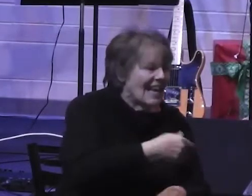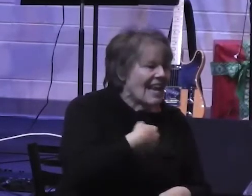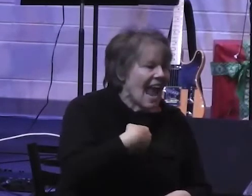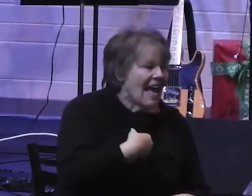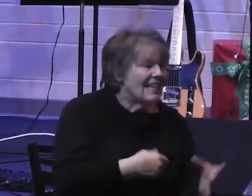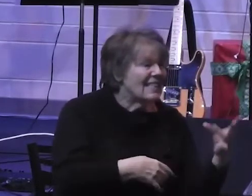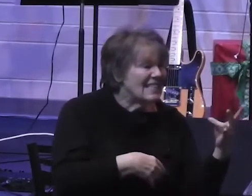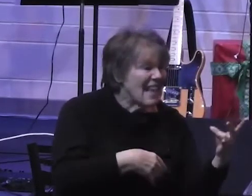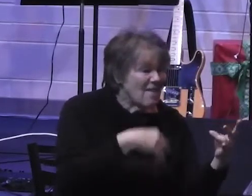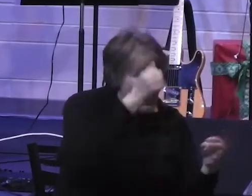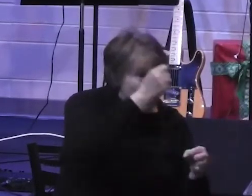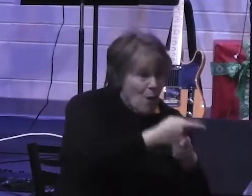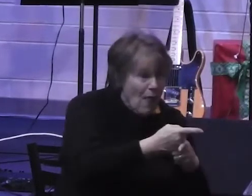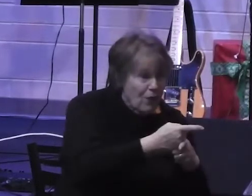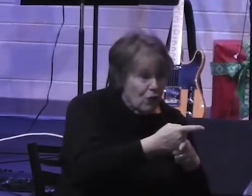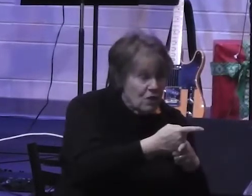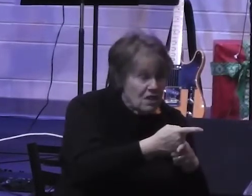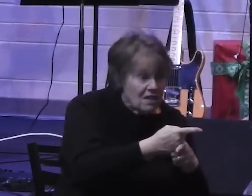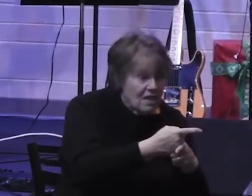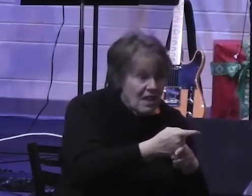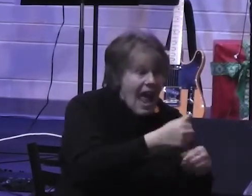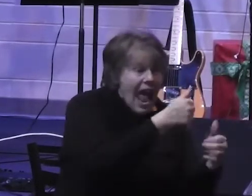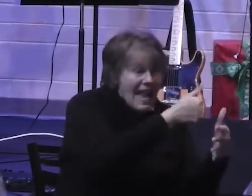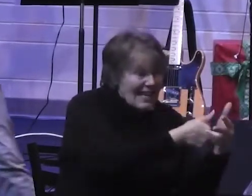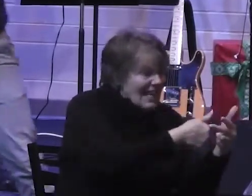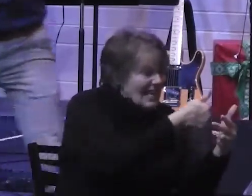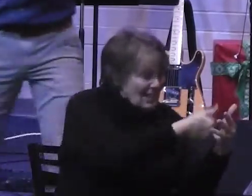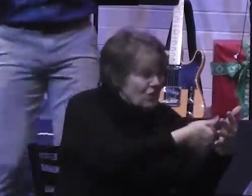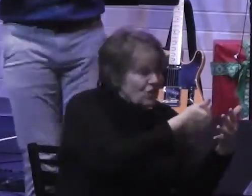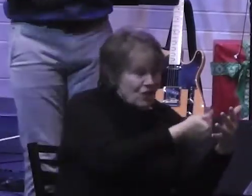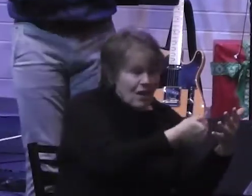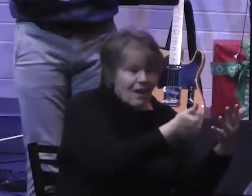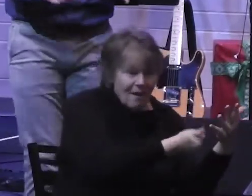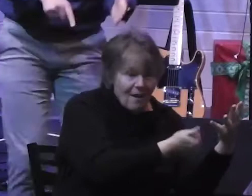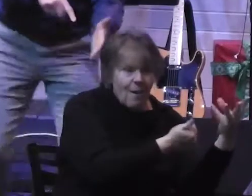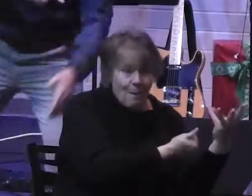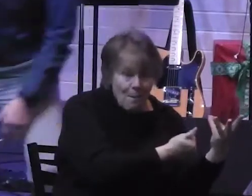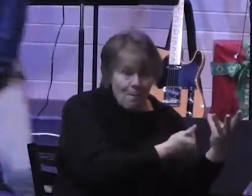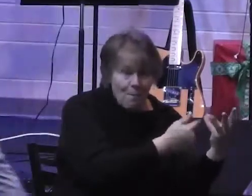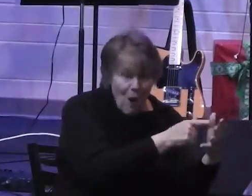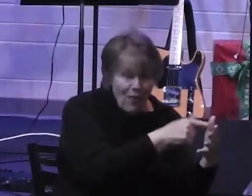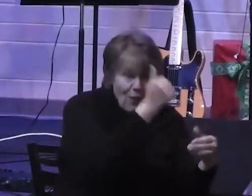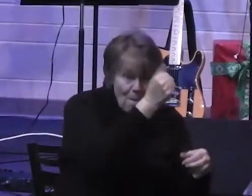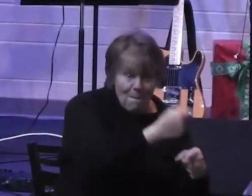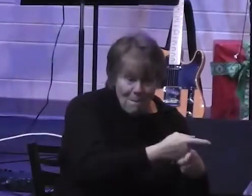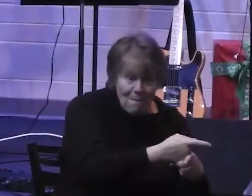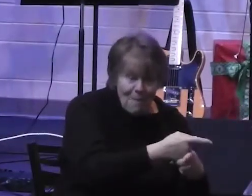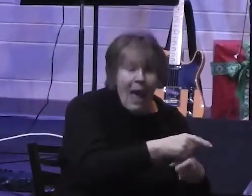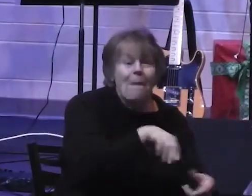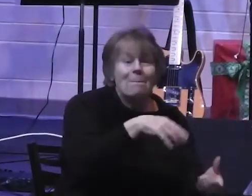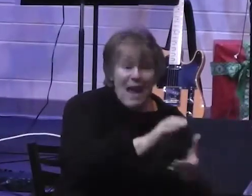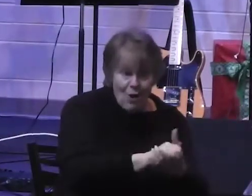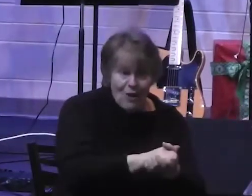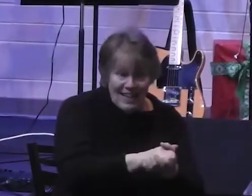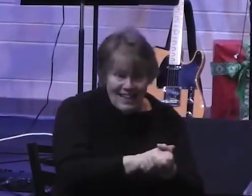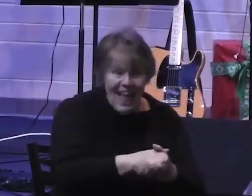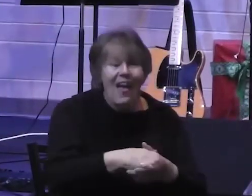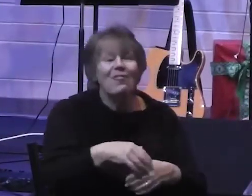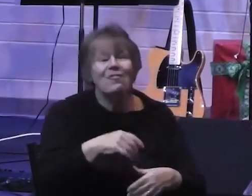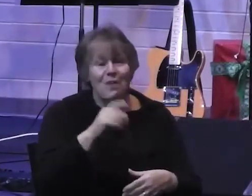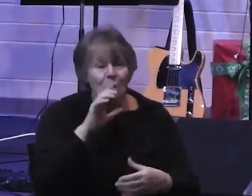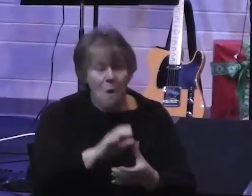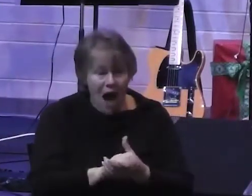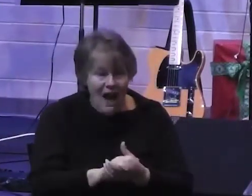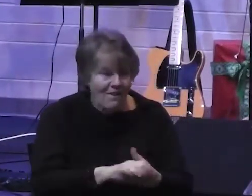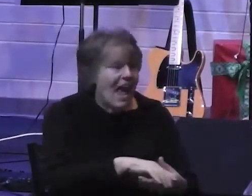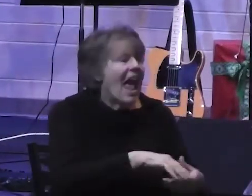every single brother married the wife, didn't have kids, and died. So then the next brother marries the wife, doesn't